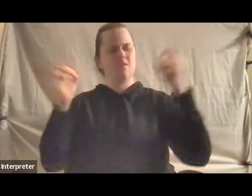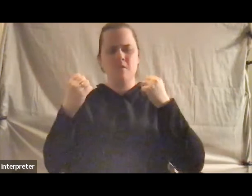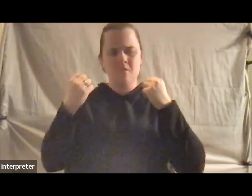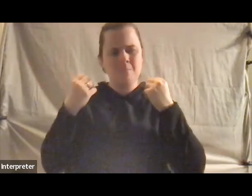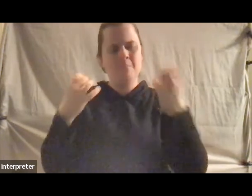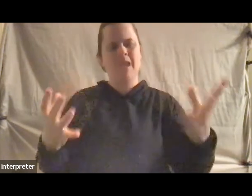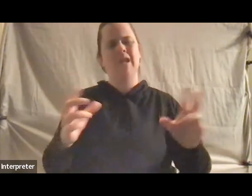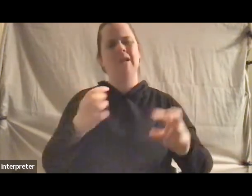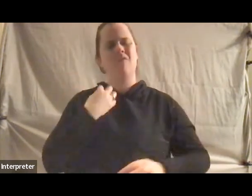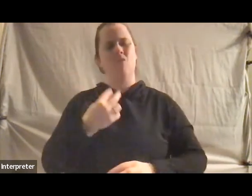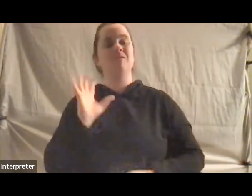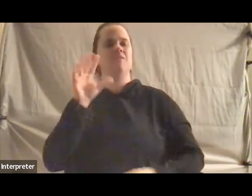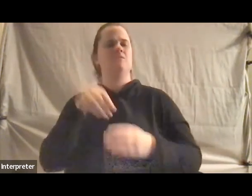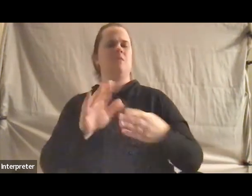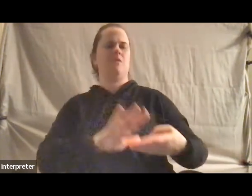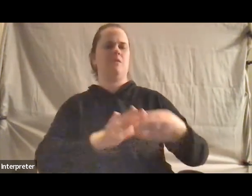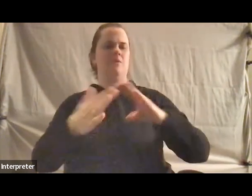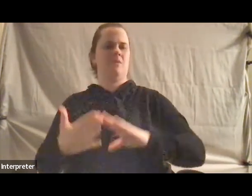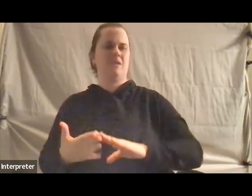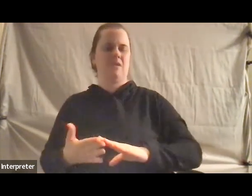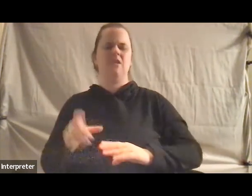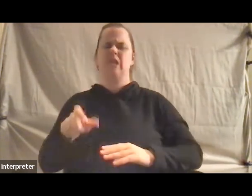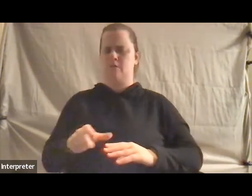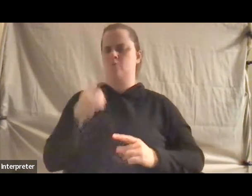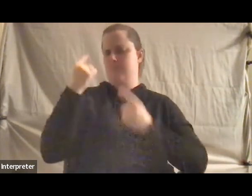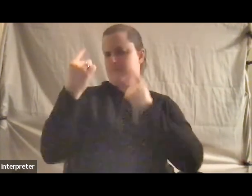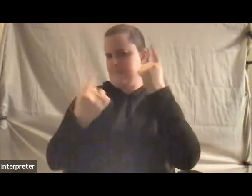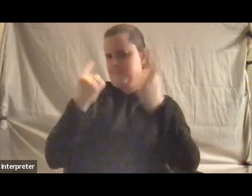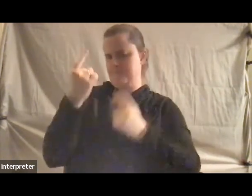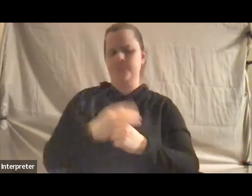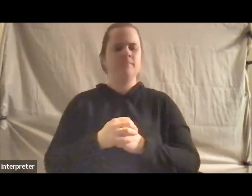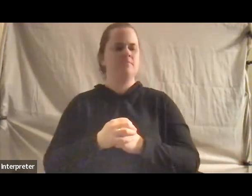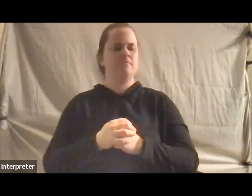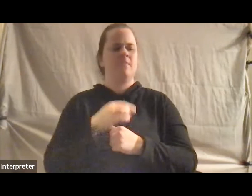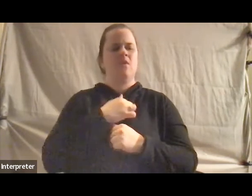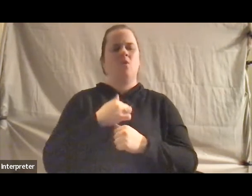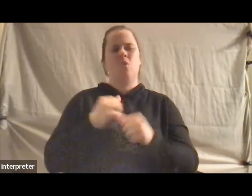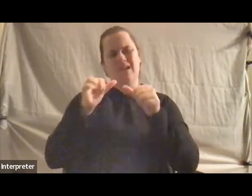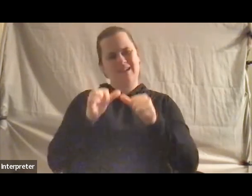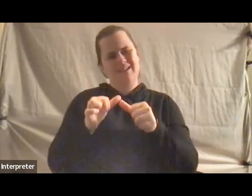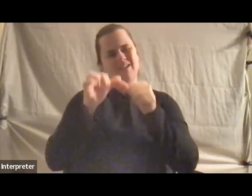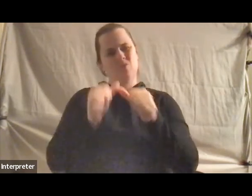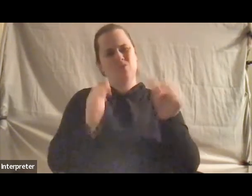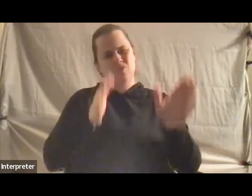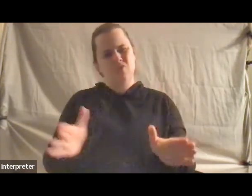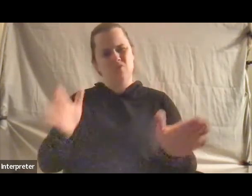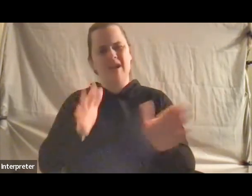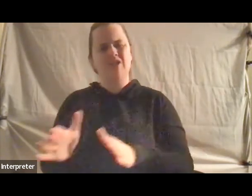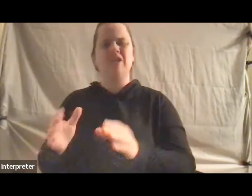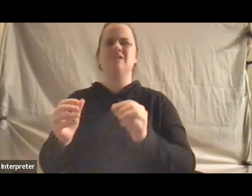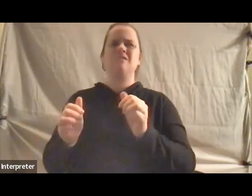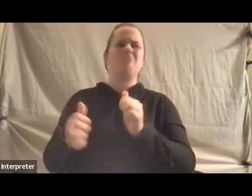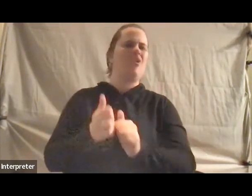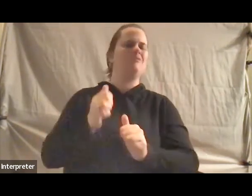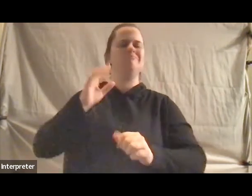our community must be factored in, as we continue to strategize on the most innovative and